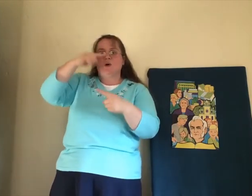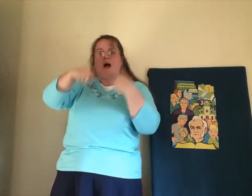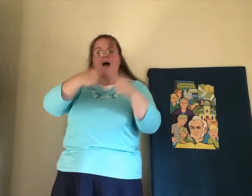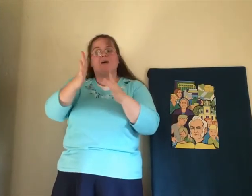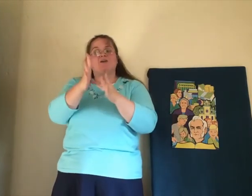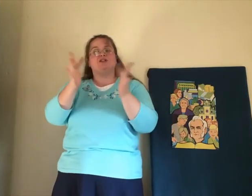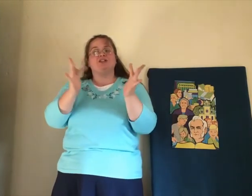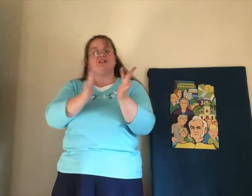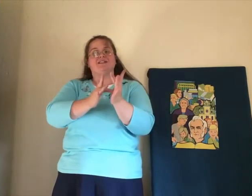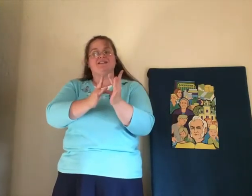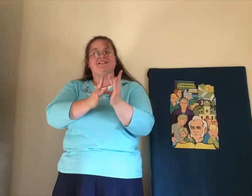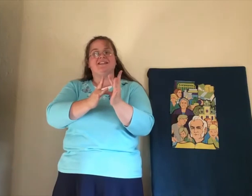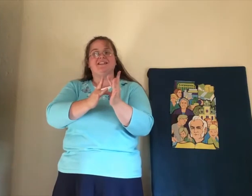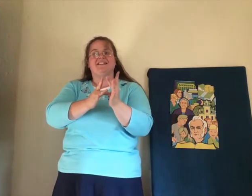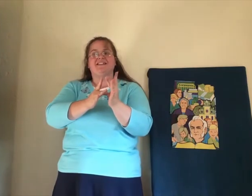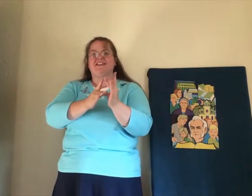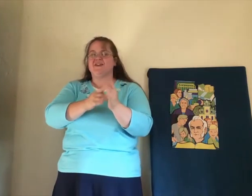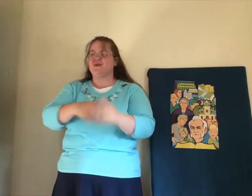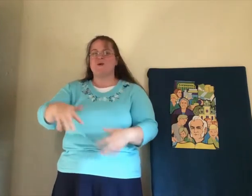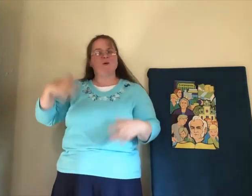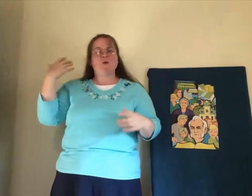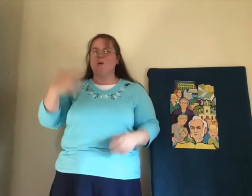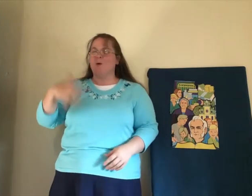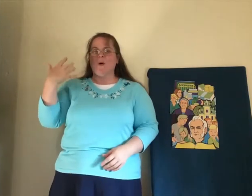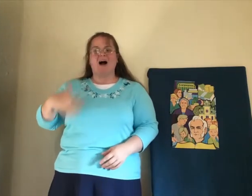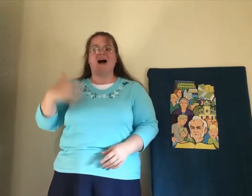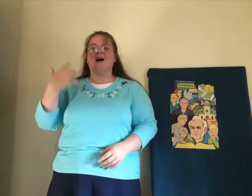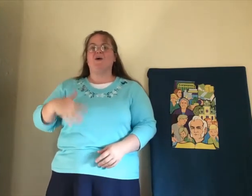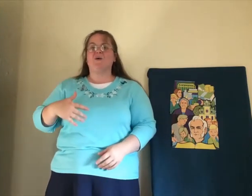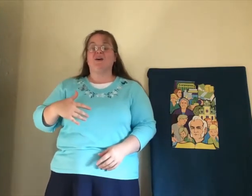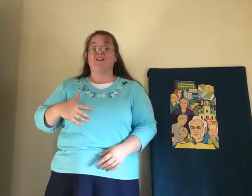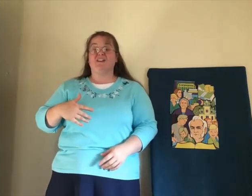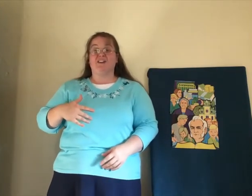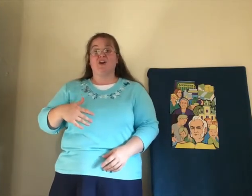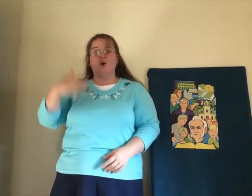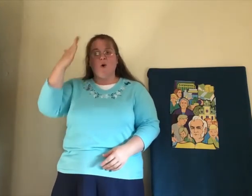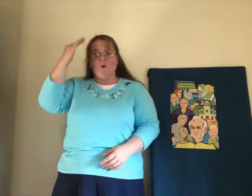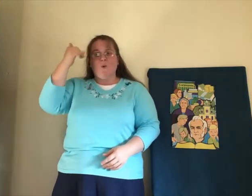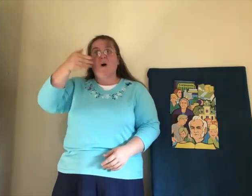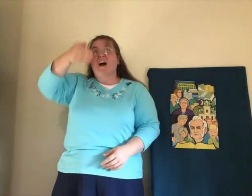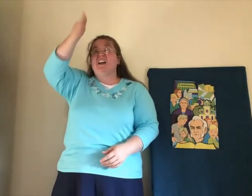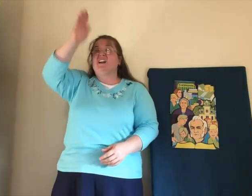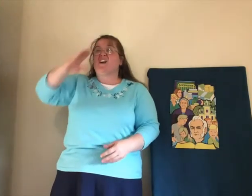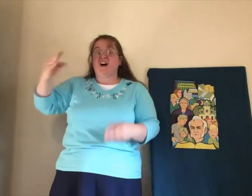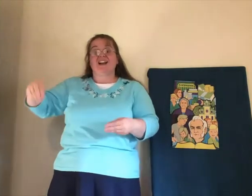That meant that 2,000 children were learning about Jesus. Wow.